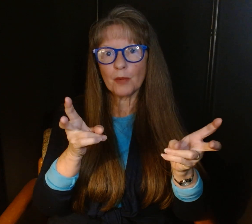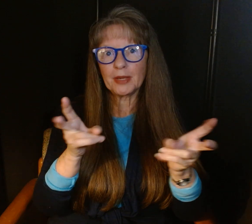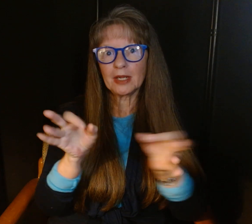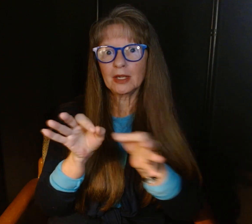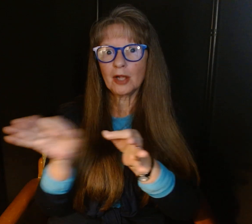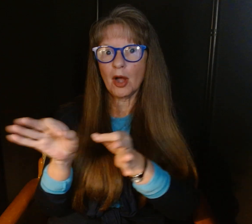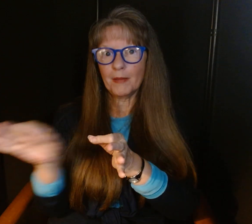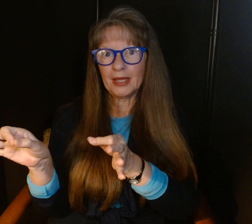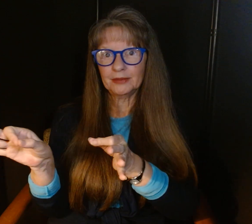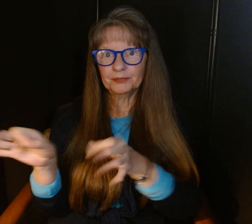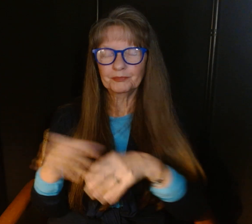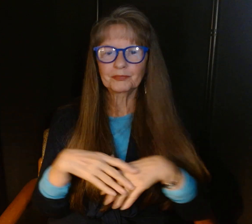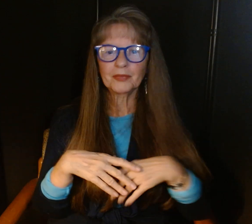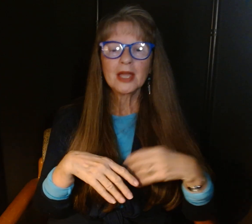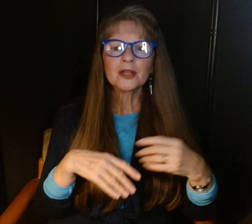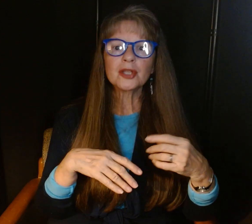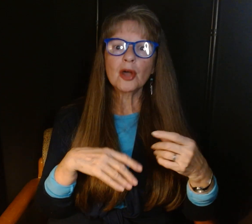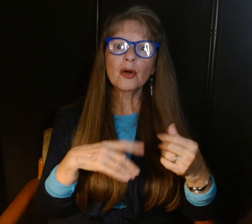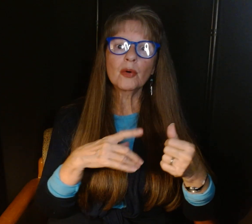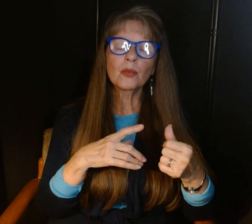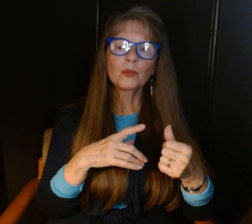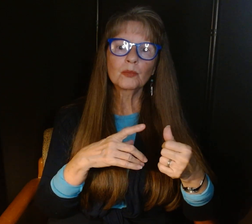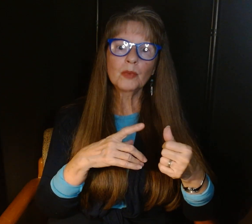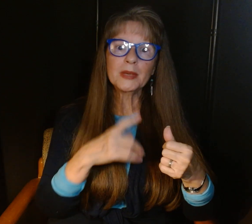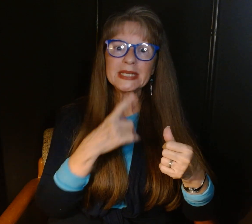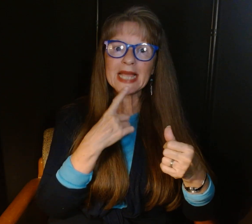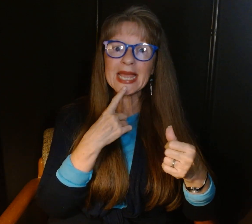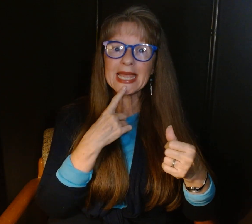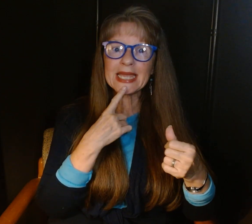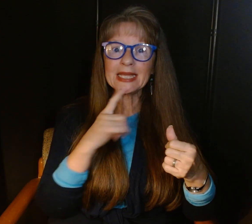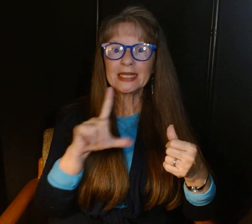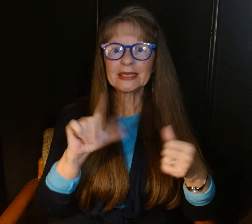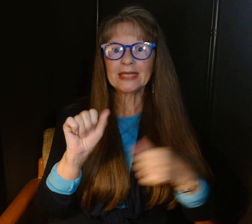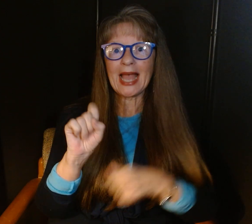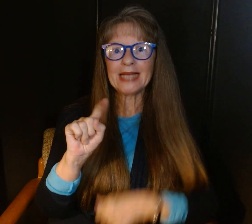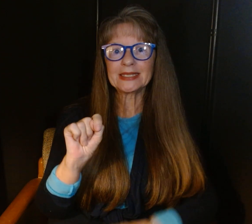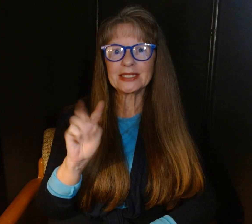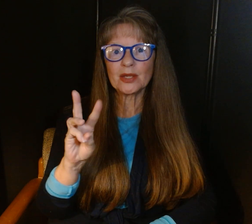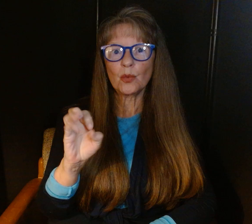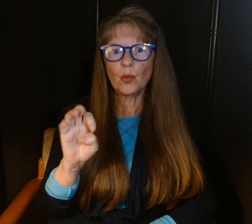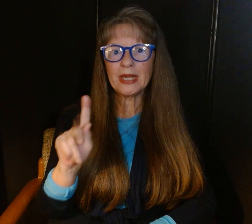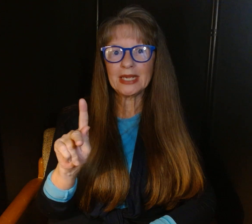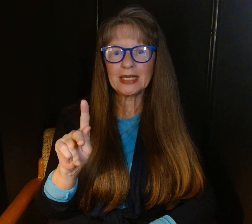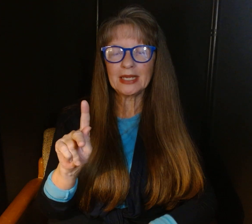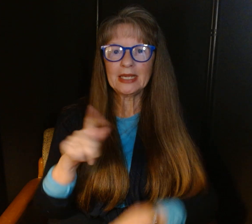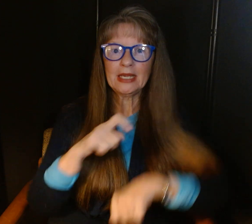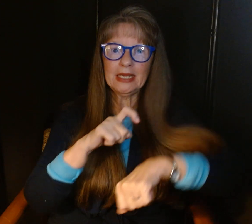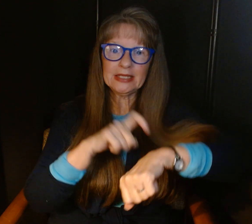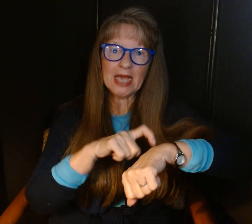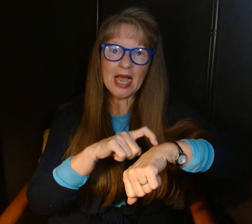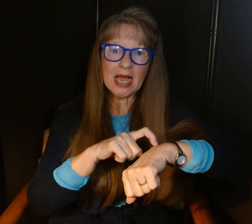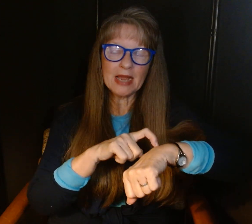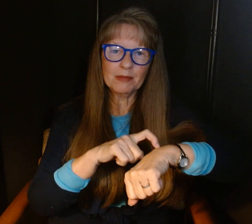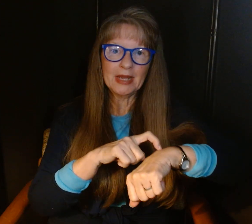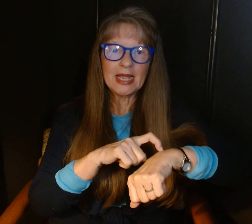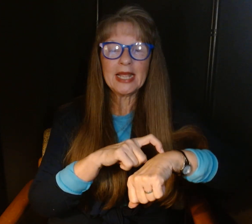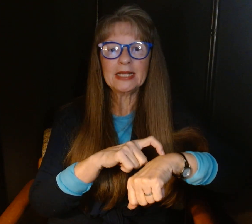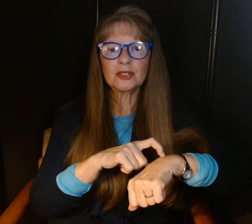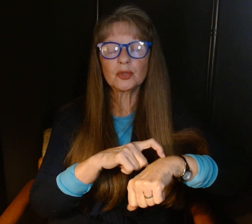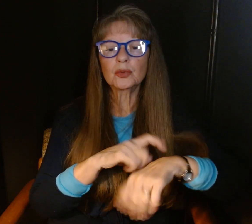topic, comment. So when we say last week in time, this